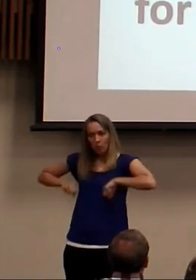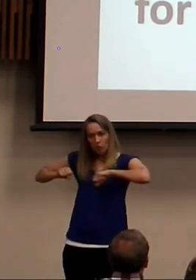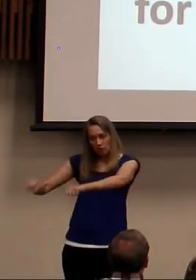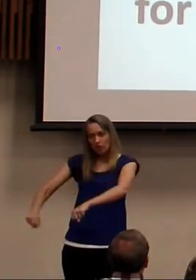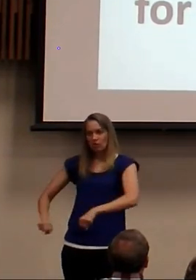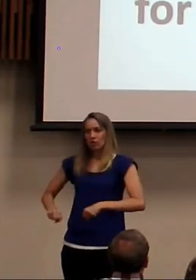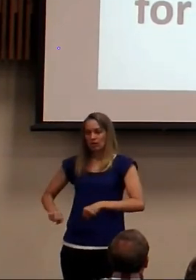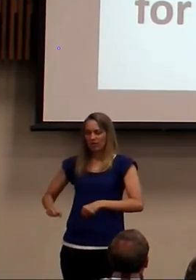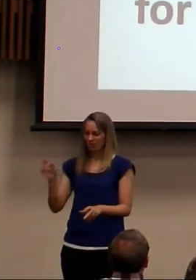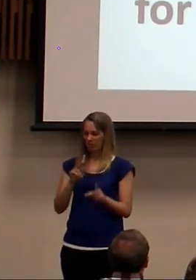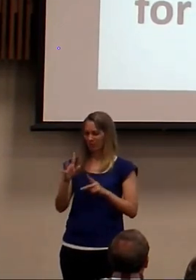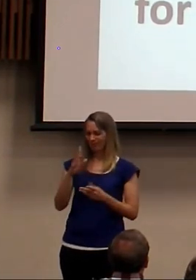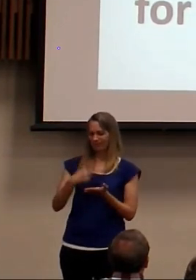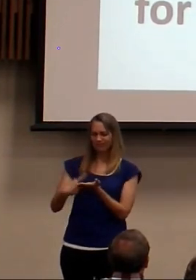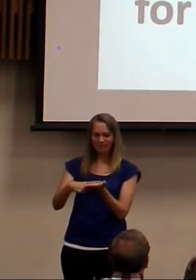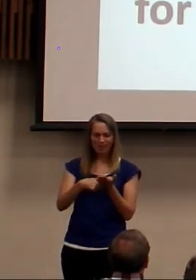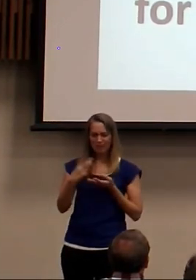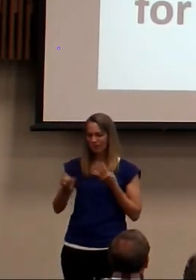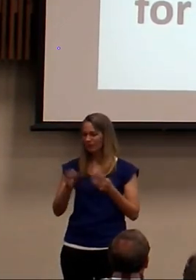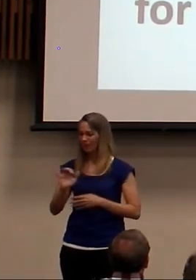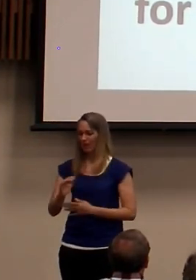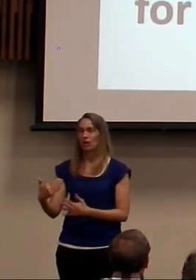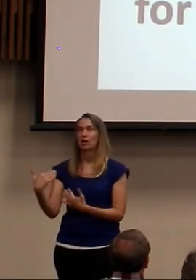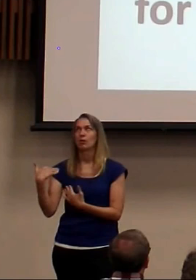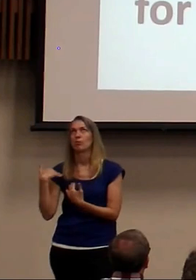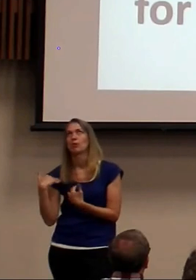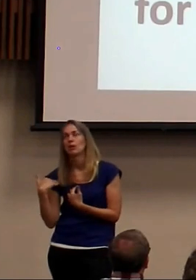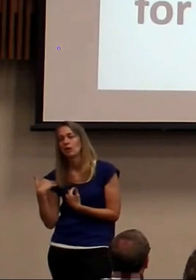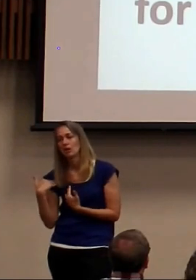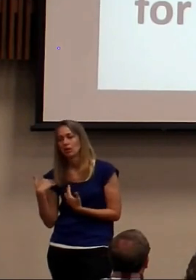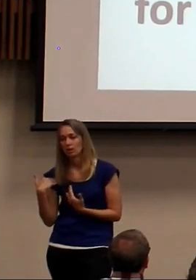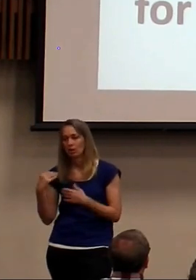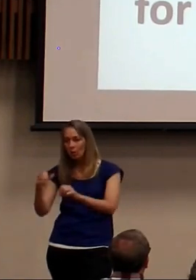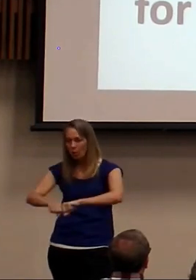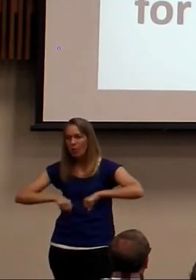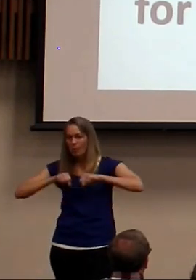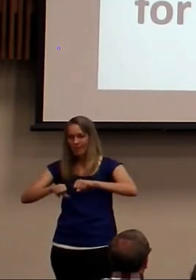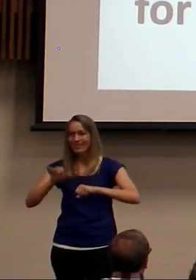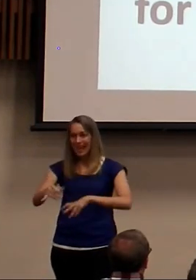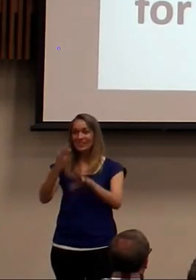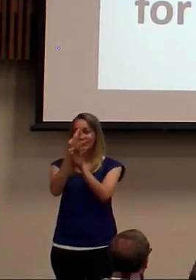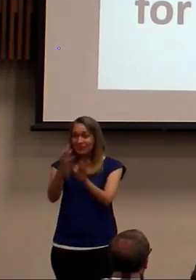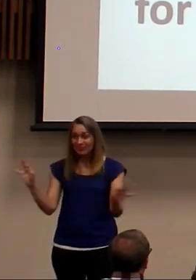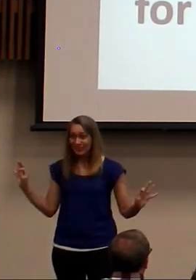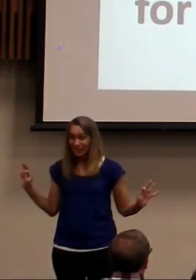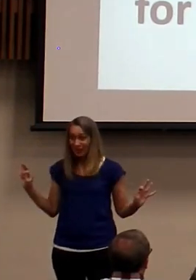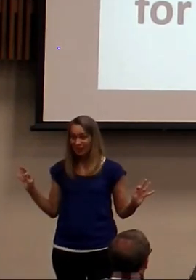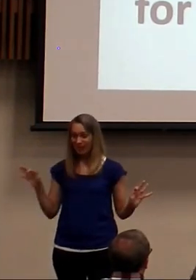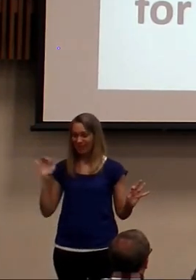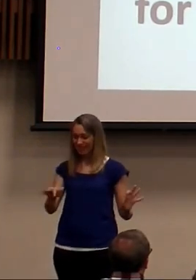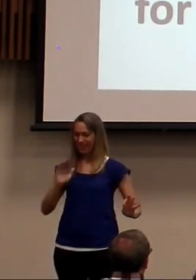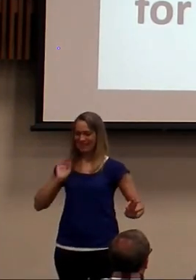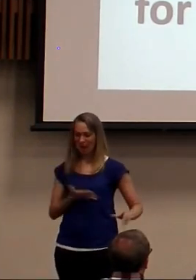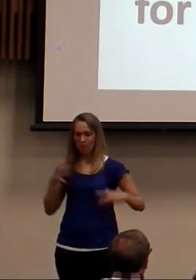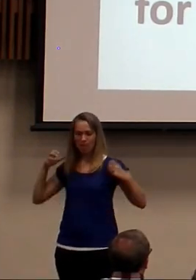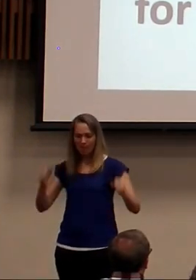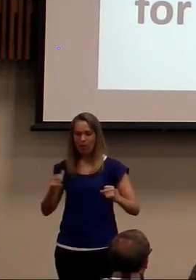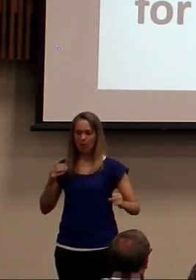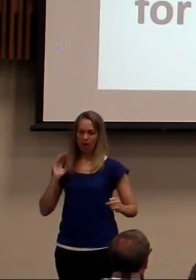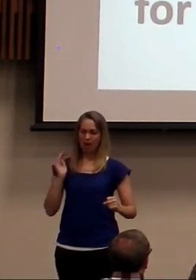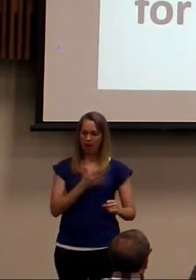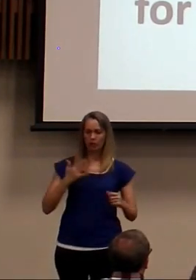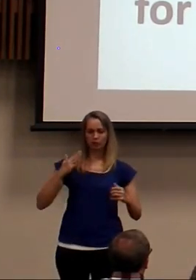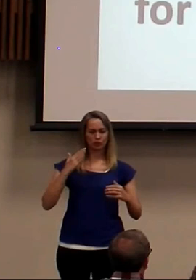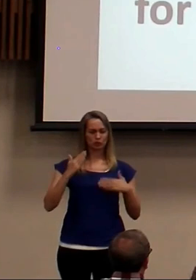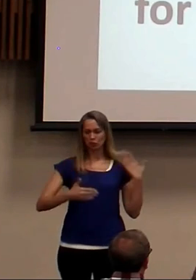People talk about ministry like it's a burden. Pulling that oar is our freedom. It's our power, it's our joy, and it's our